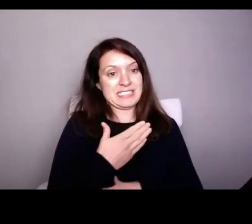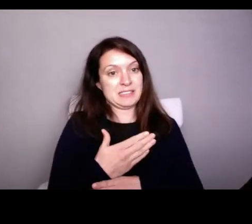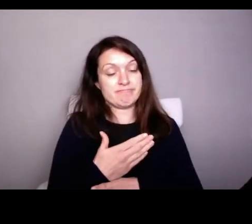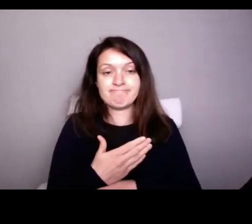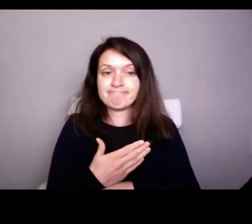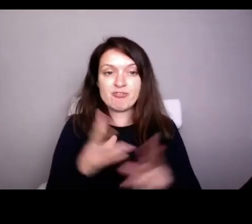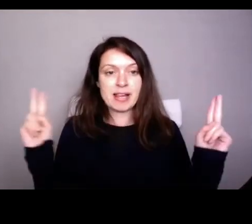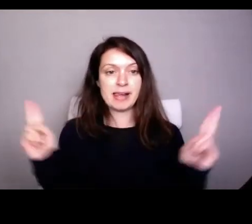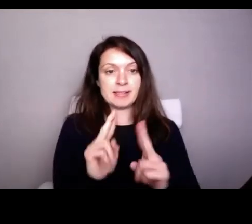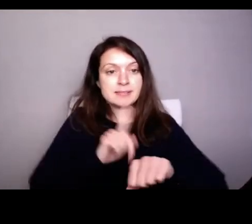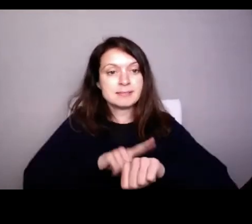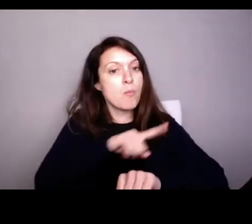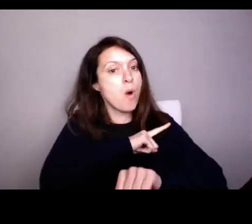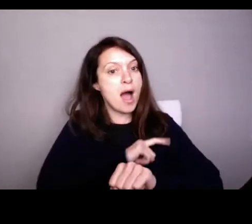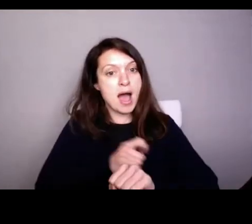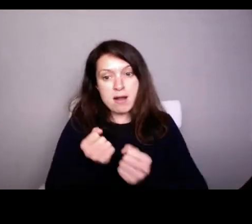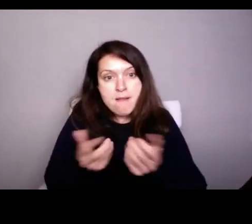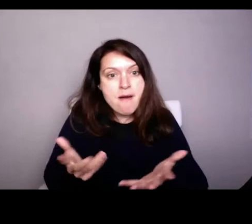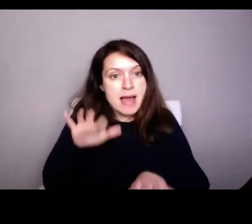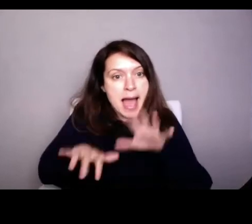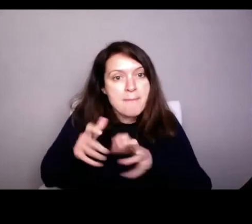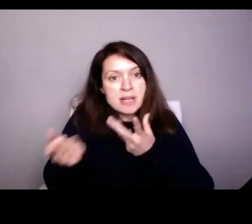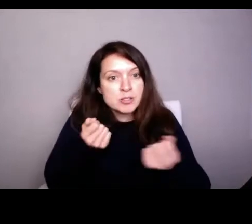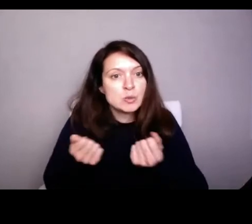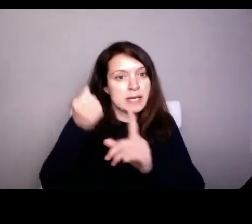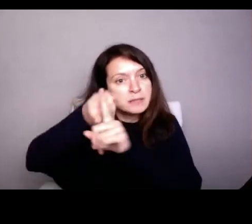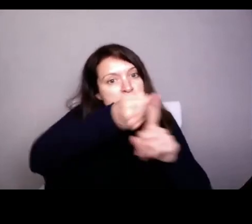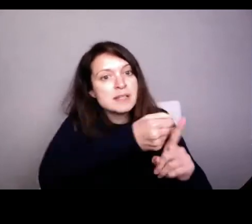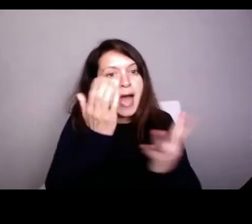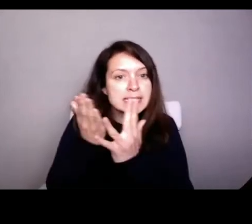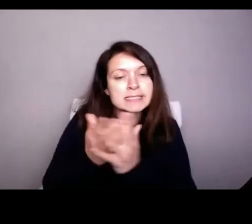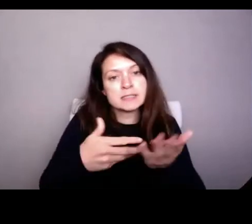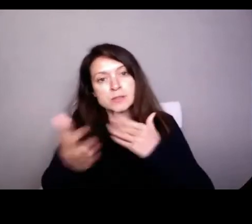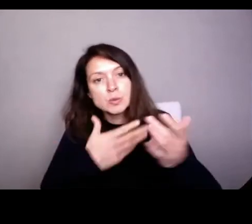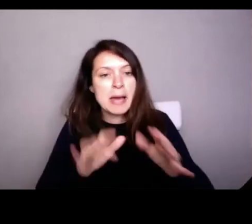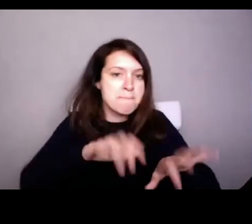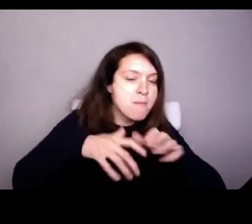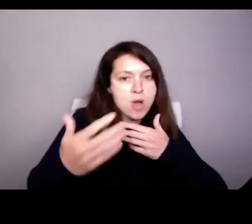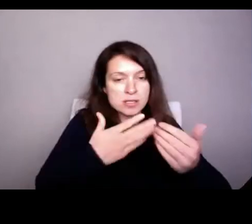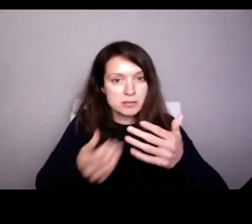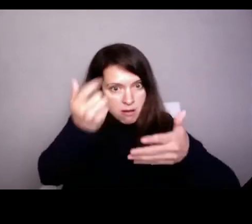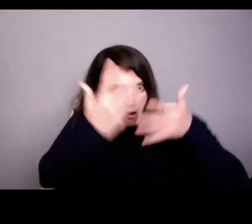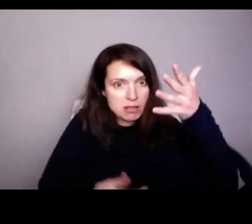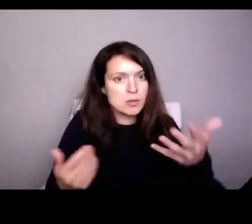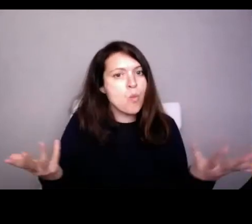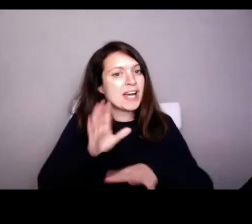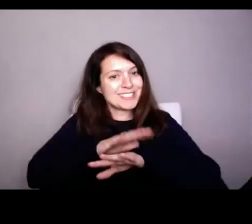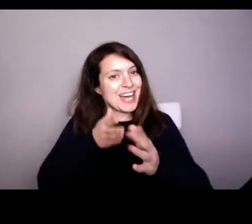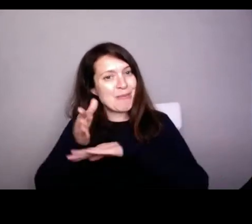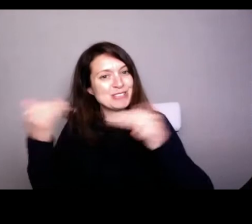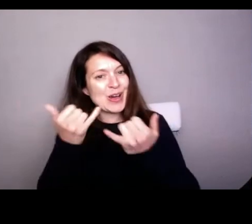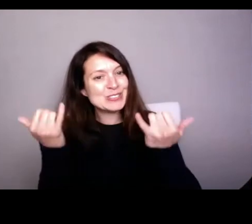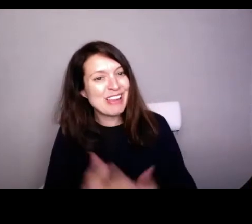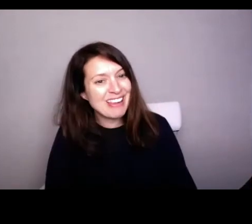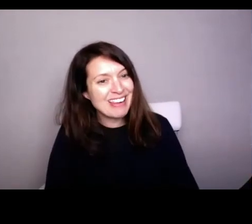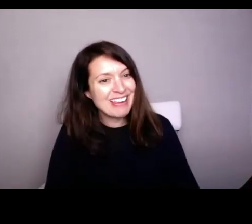socially. Students expressed the injustice of these access barriers, and 46% scored Freshers Week just 3 or